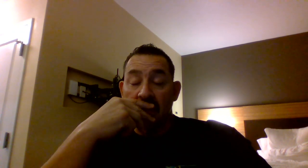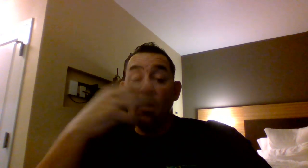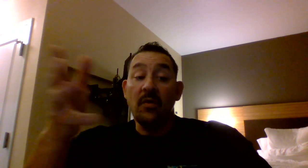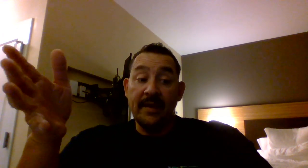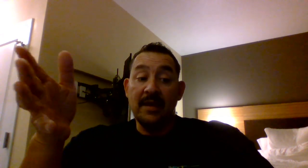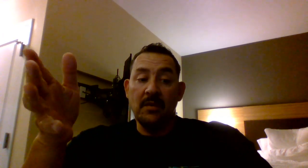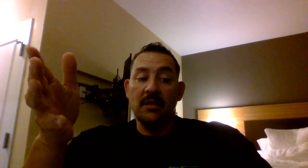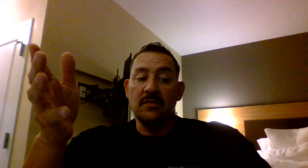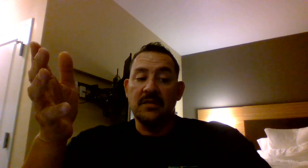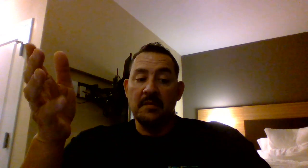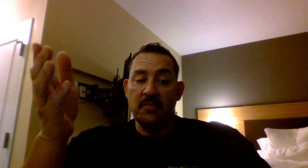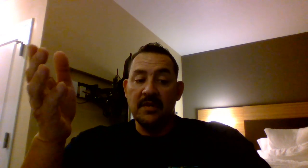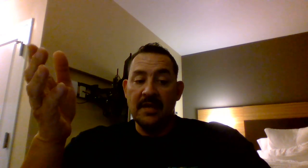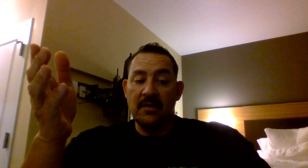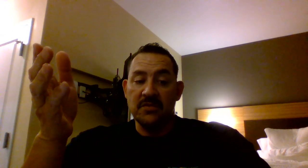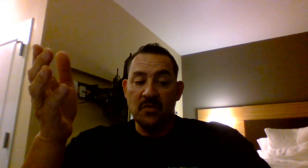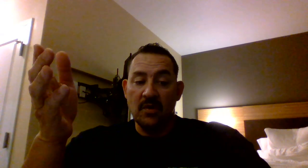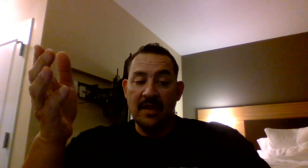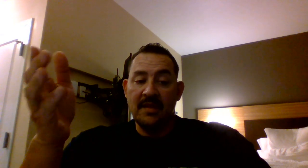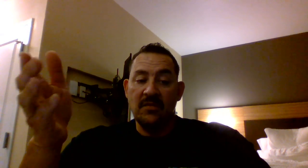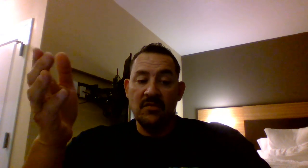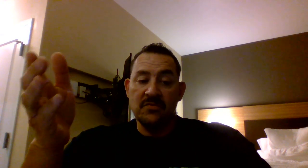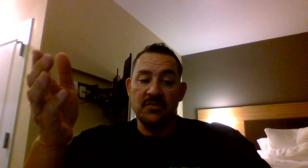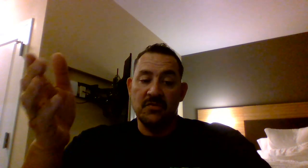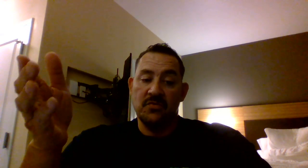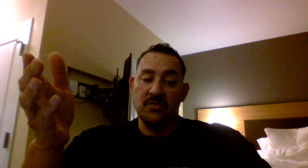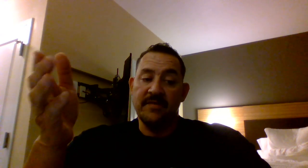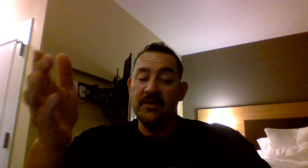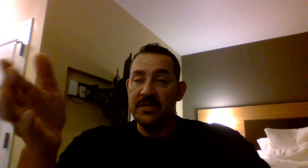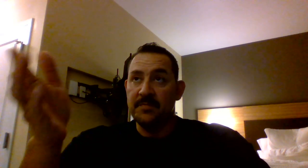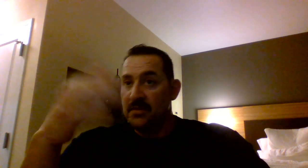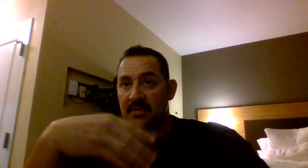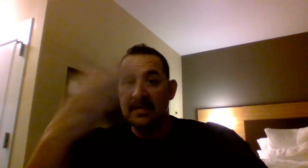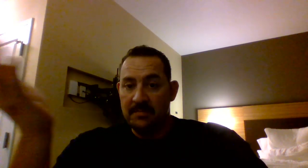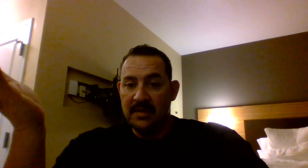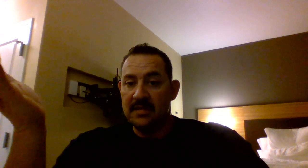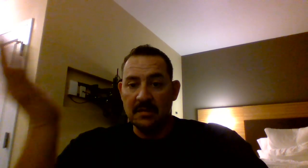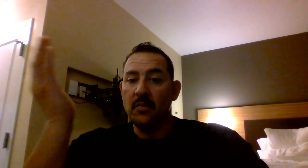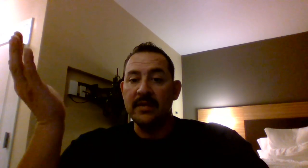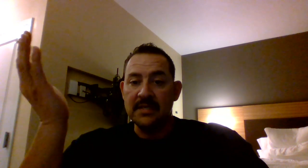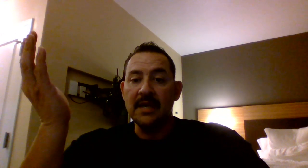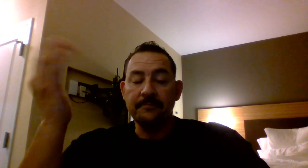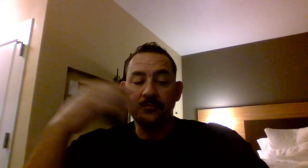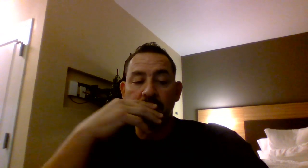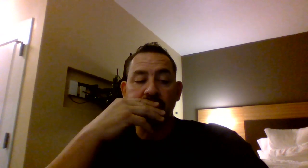All organic molecules can be broken down and stored and then used as a source of energy to produce ATP at some point in time.